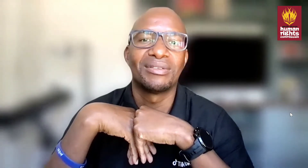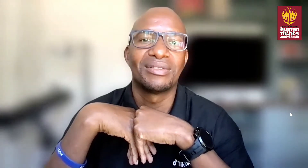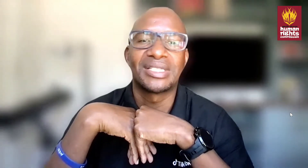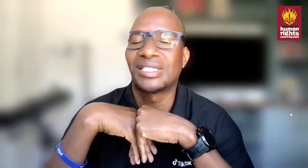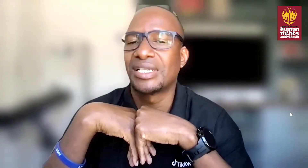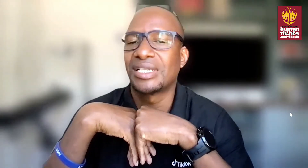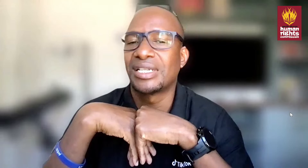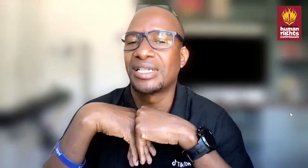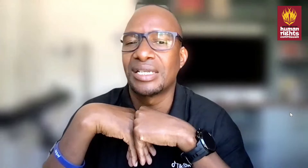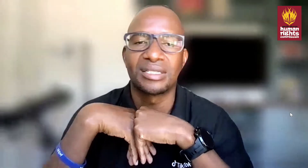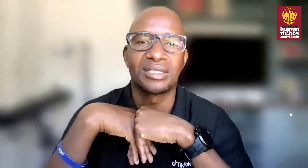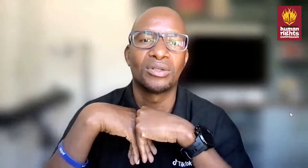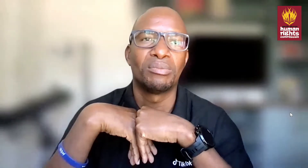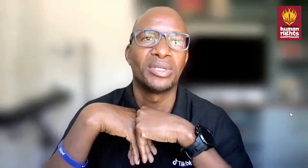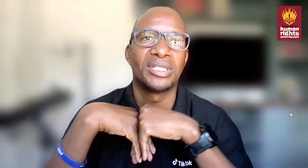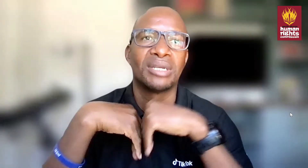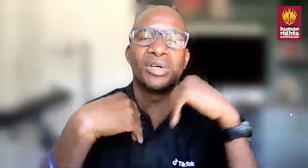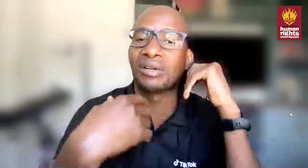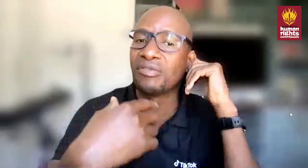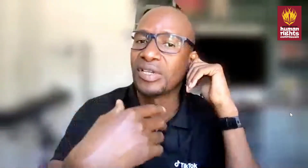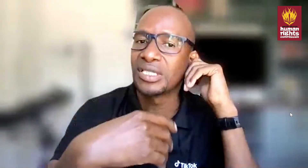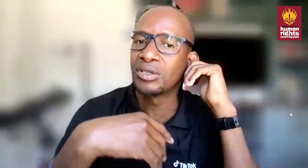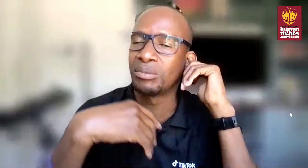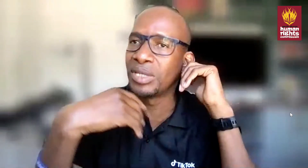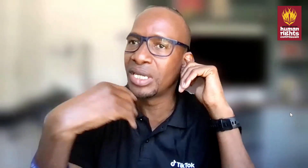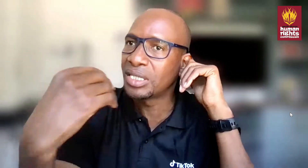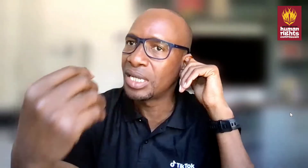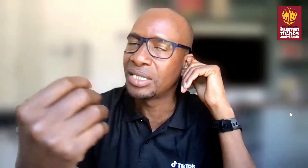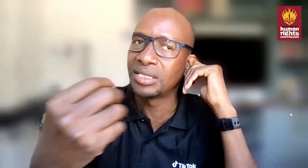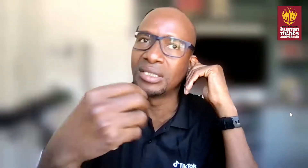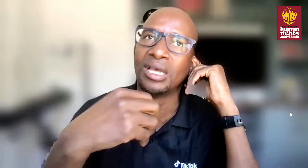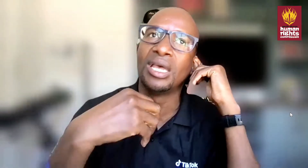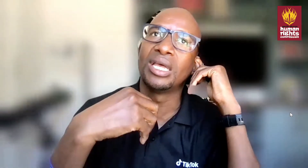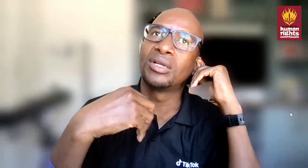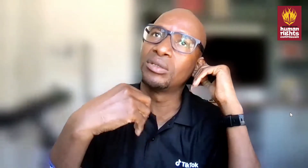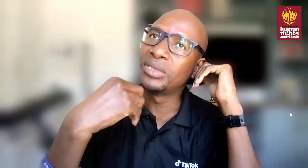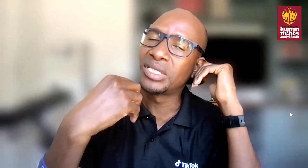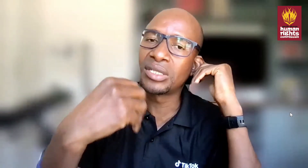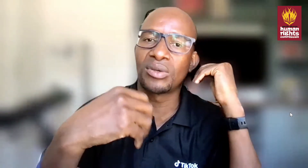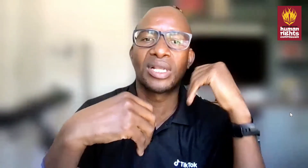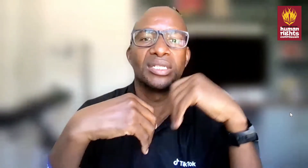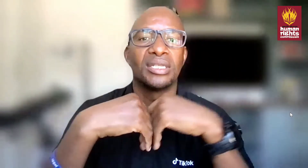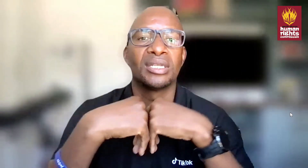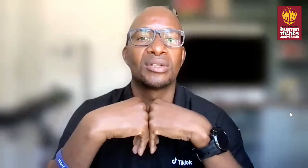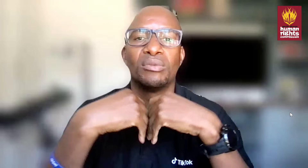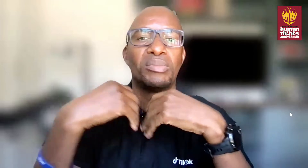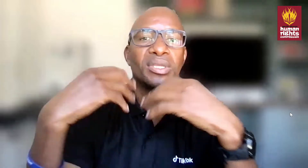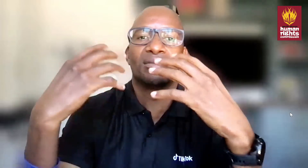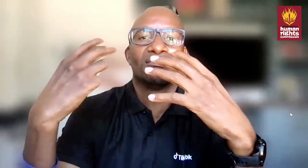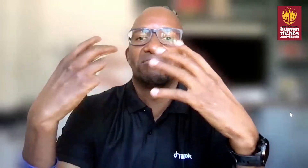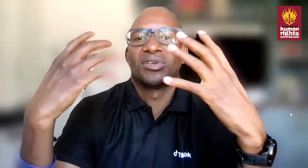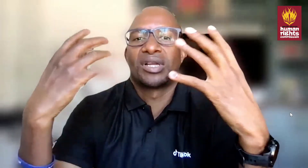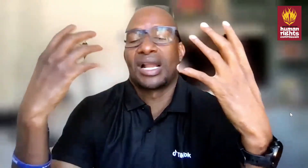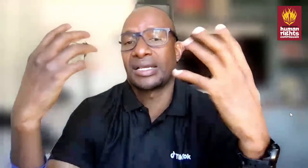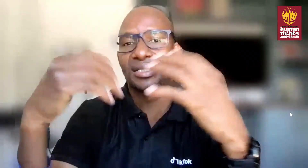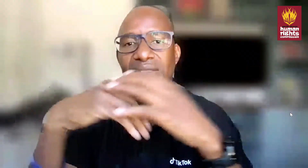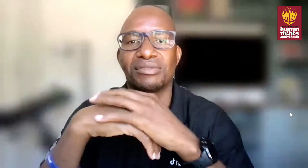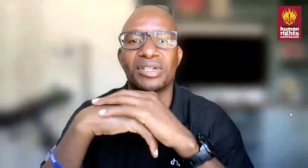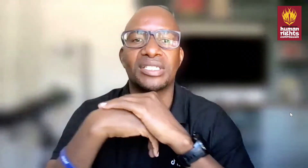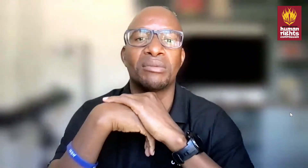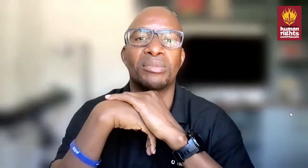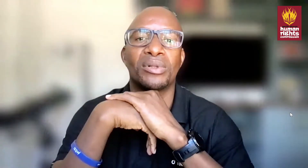people based on set characteristics. It could be demographics, it could be nationality, it could be sexuality, it could